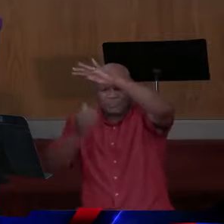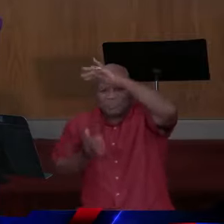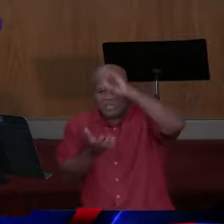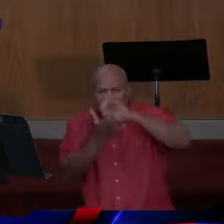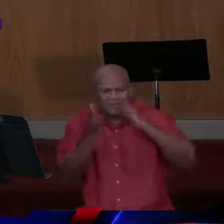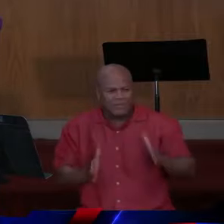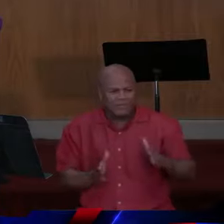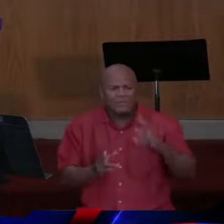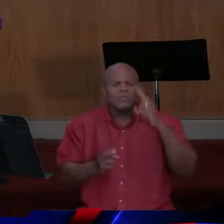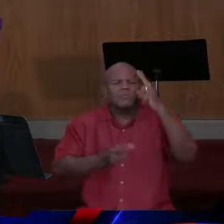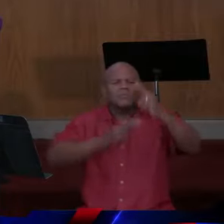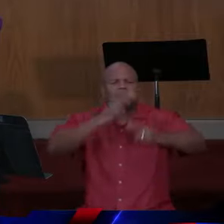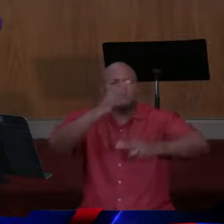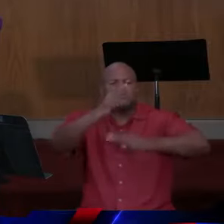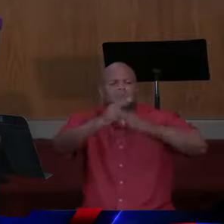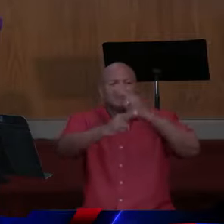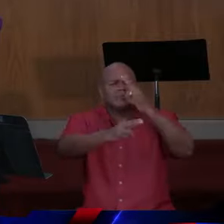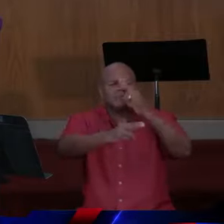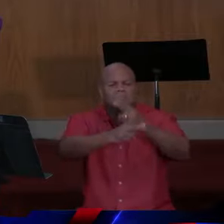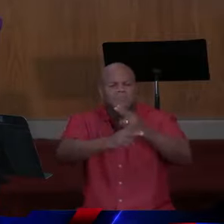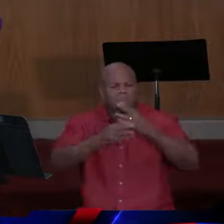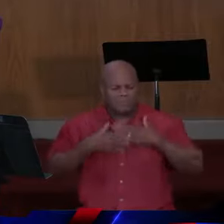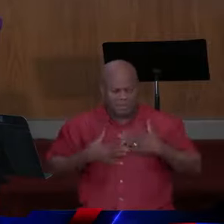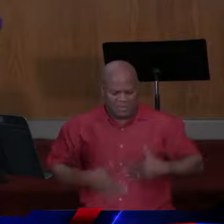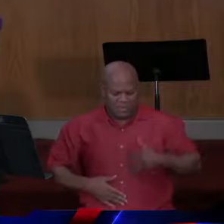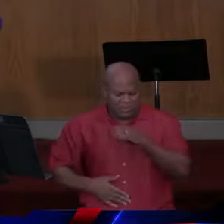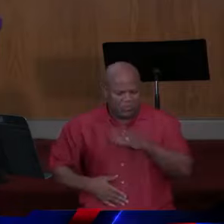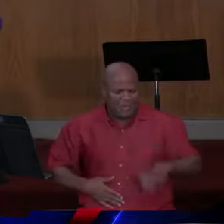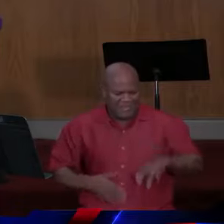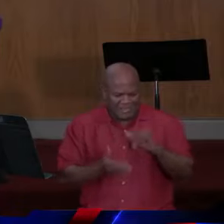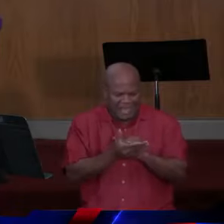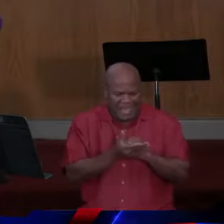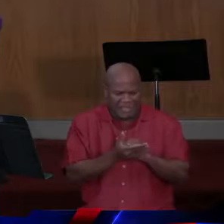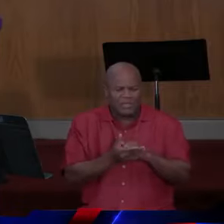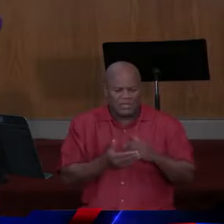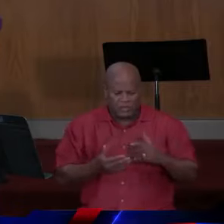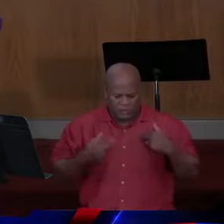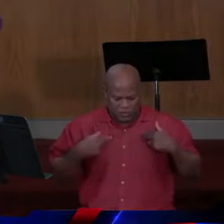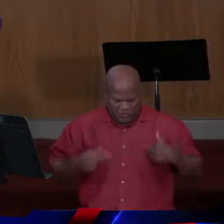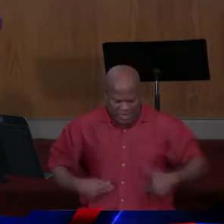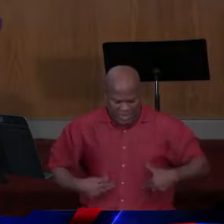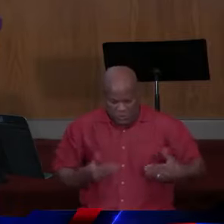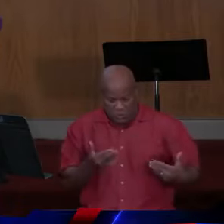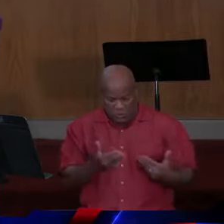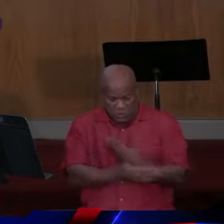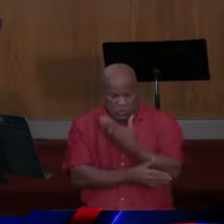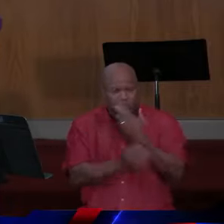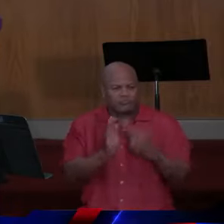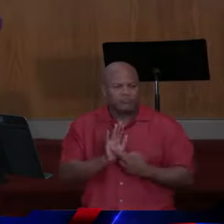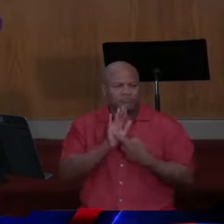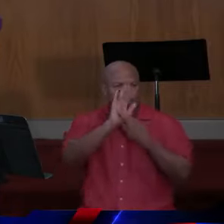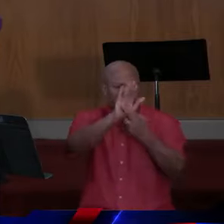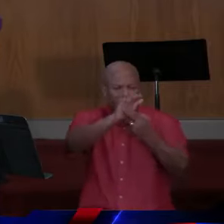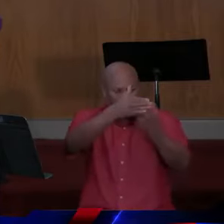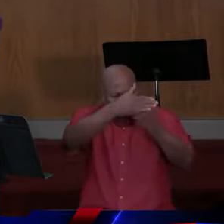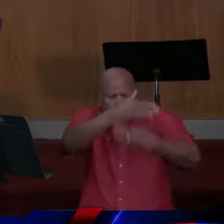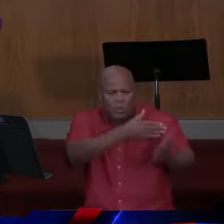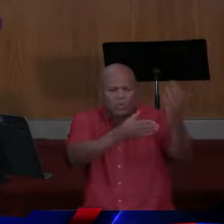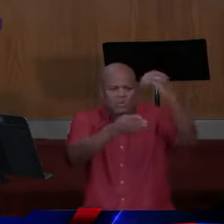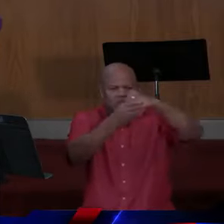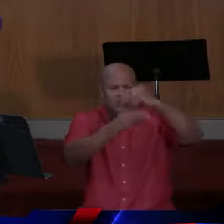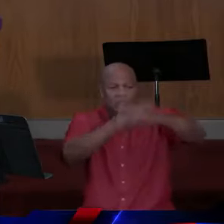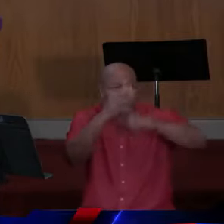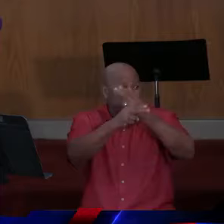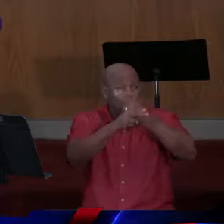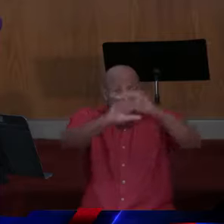The universal body of Christ represents the new humanity that is birthed into the universe, not just the